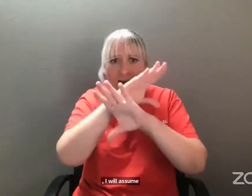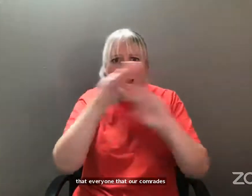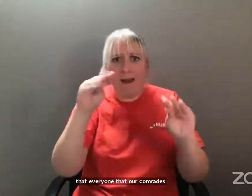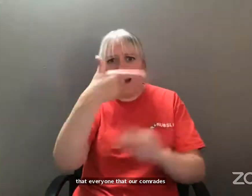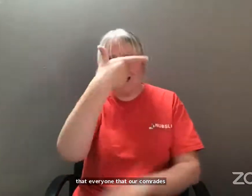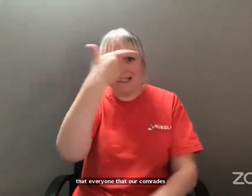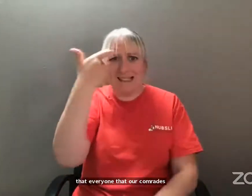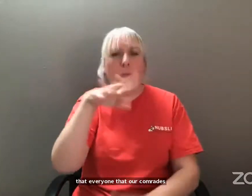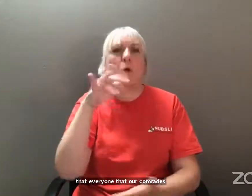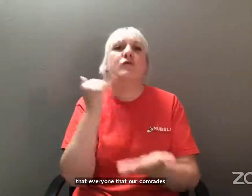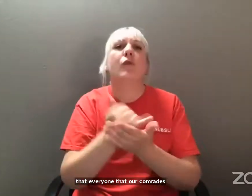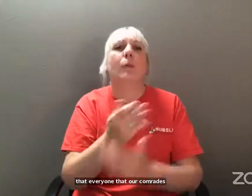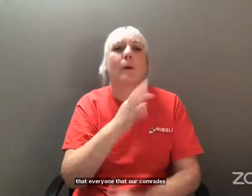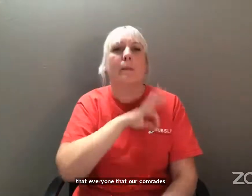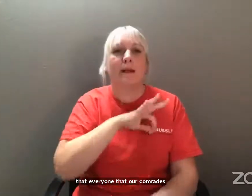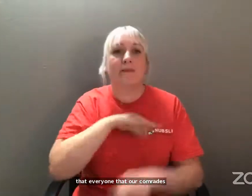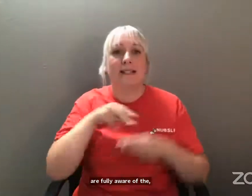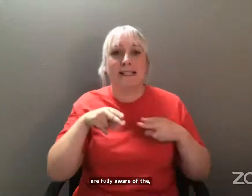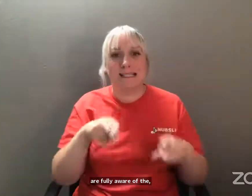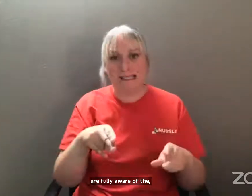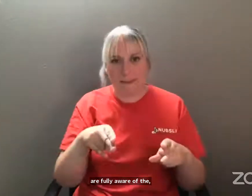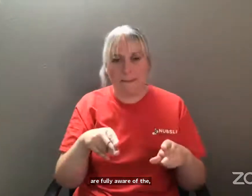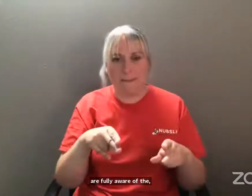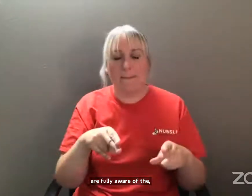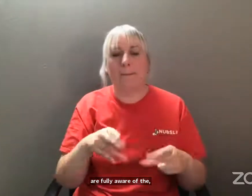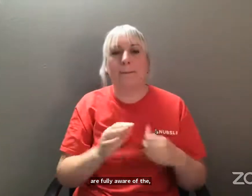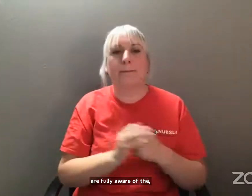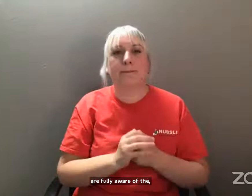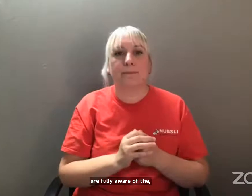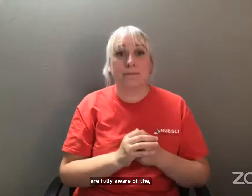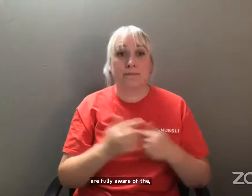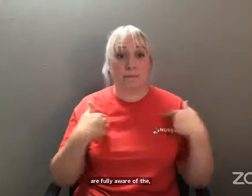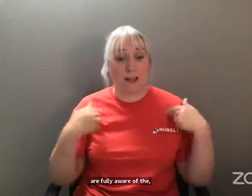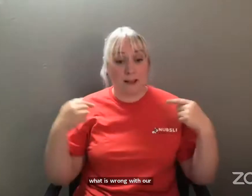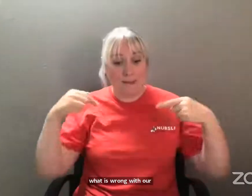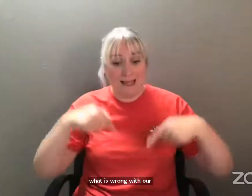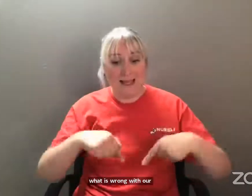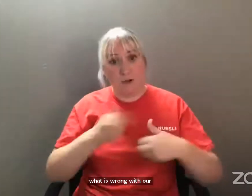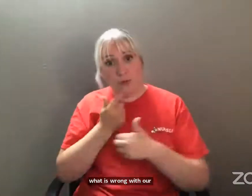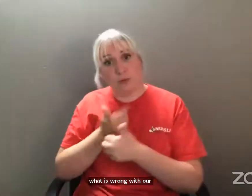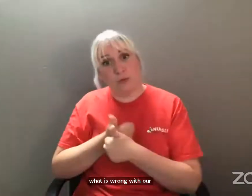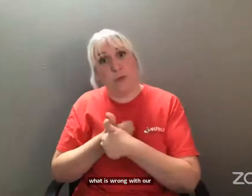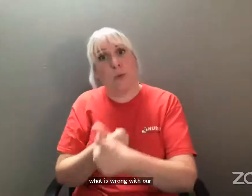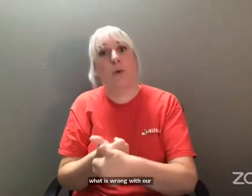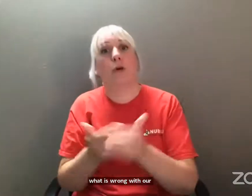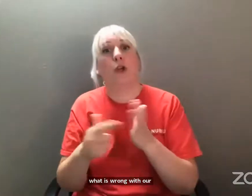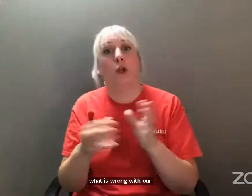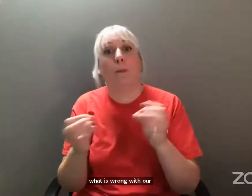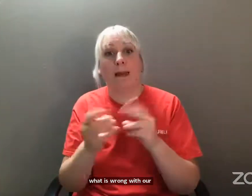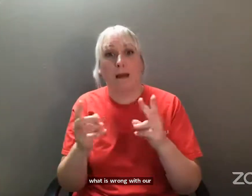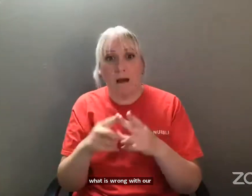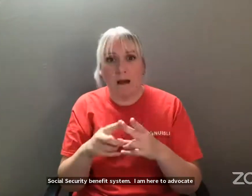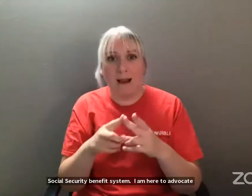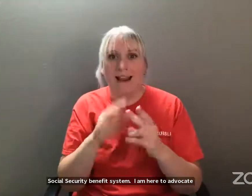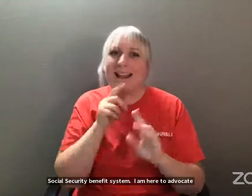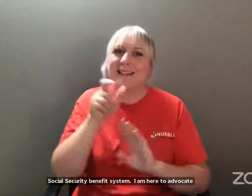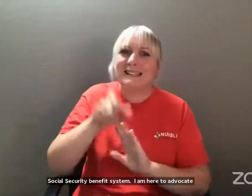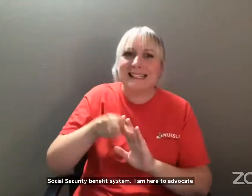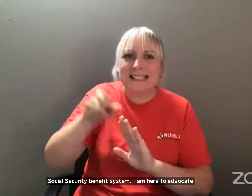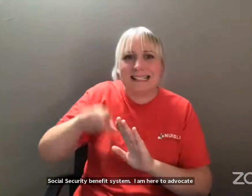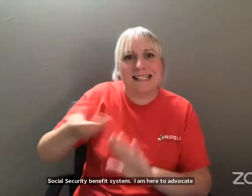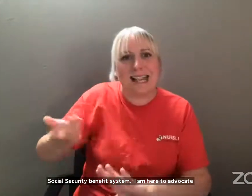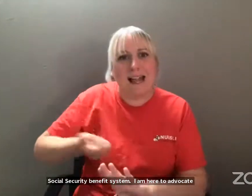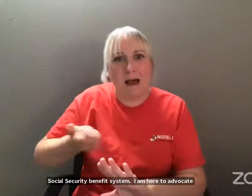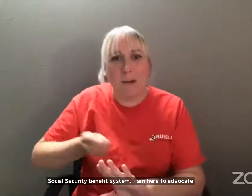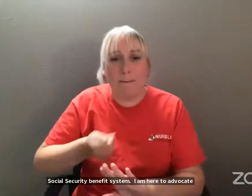with our social security benefit system. I am here to advocate for the universal basic income, citizens' income, which would